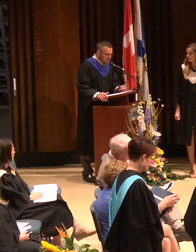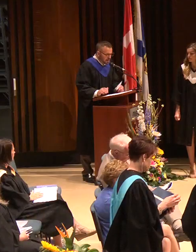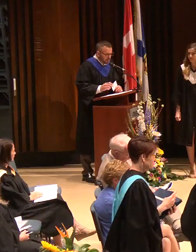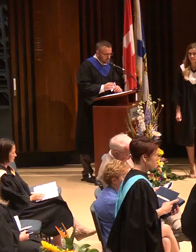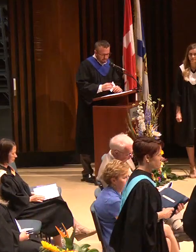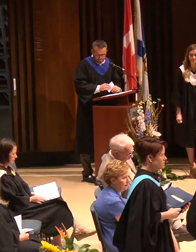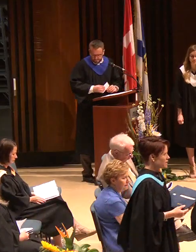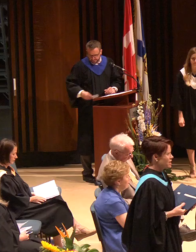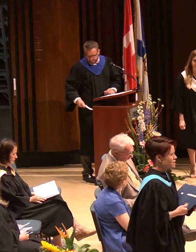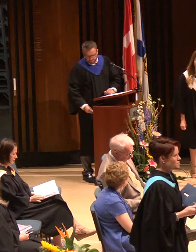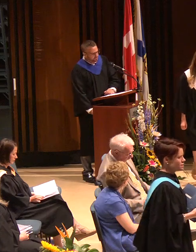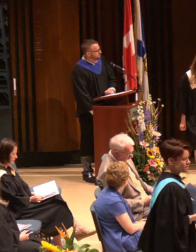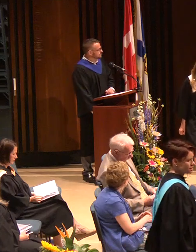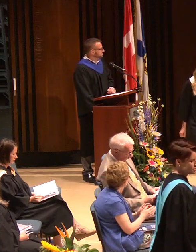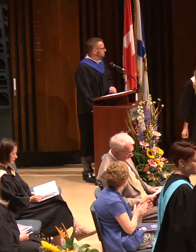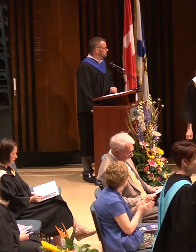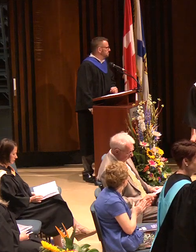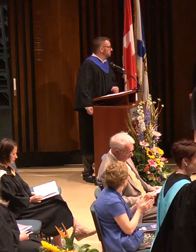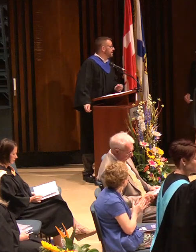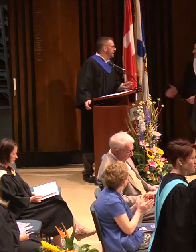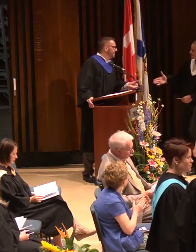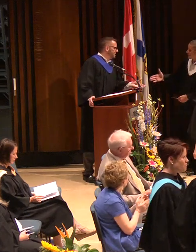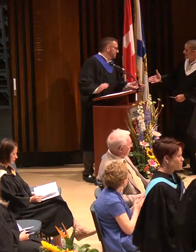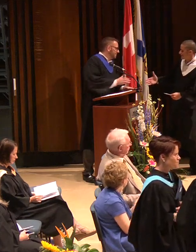Emily Barrett.